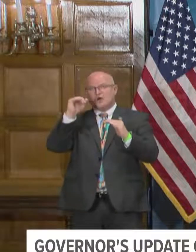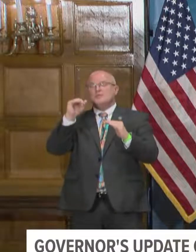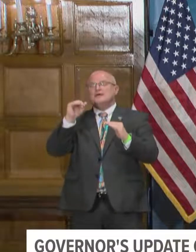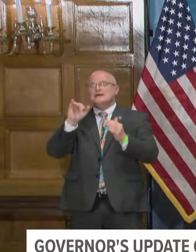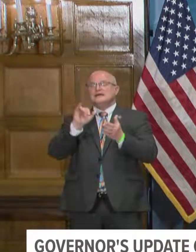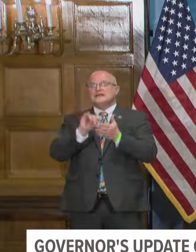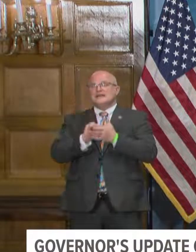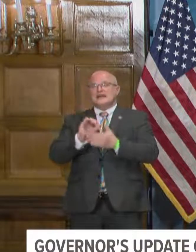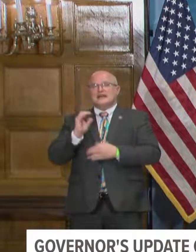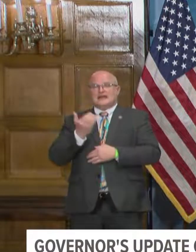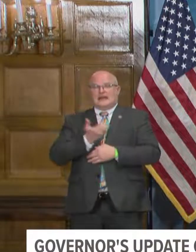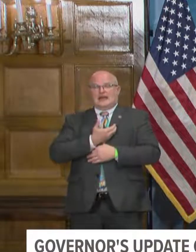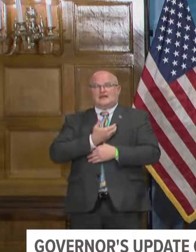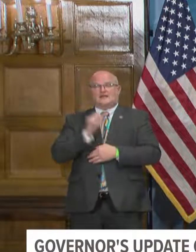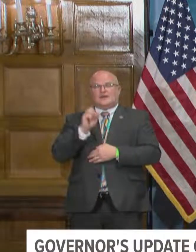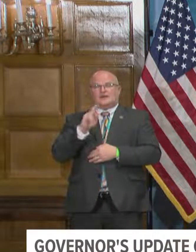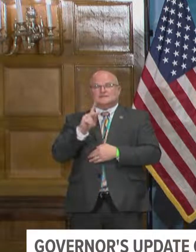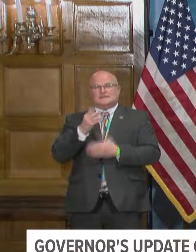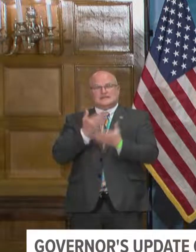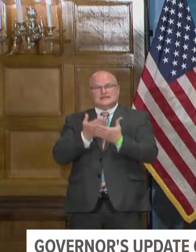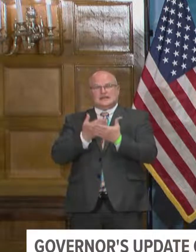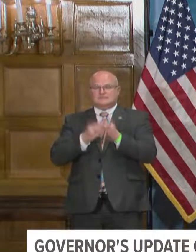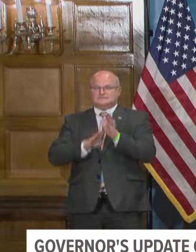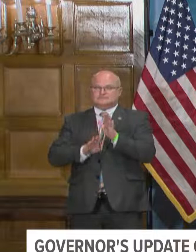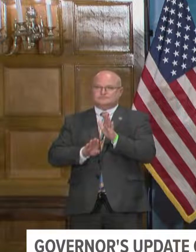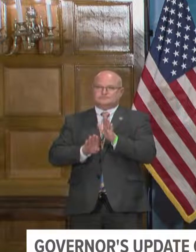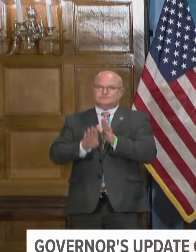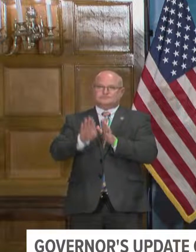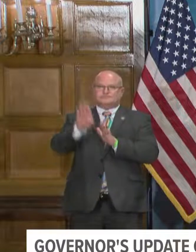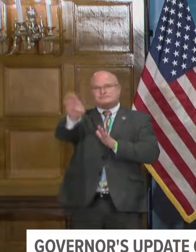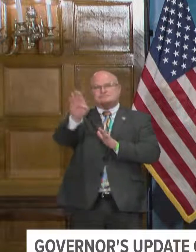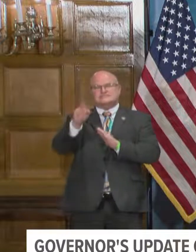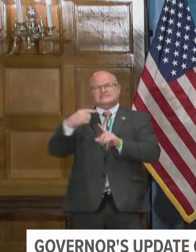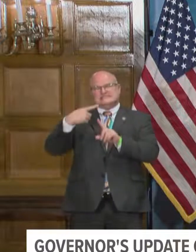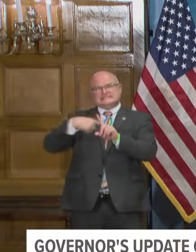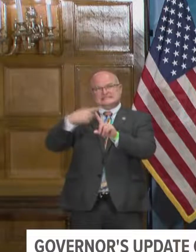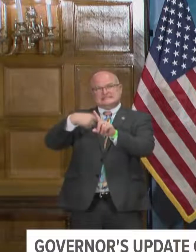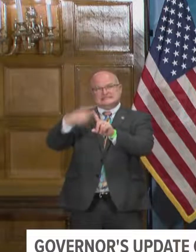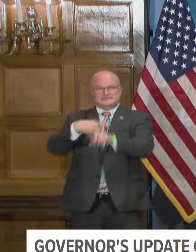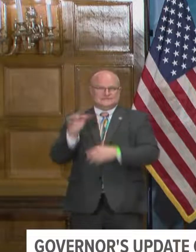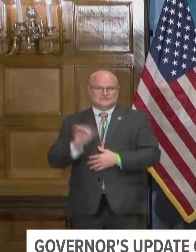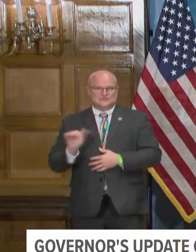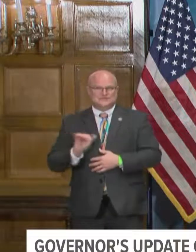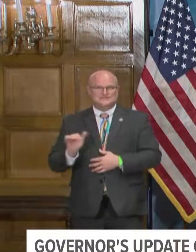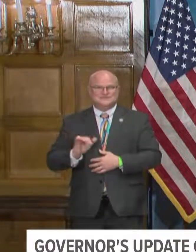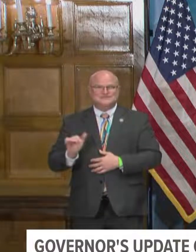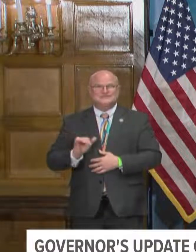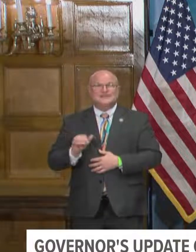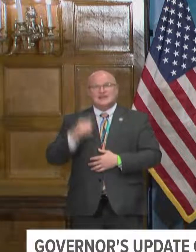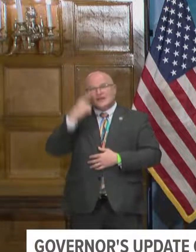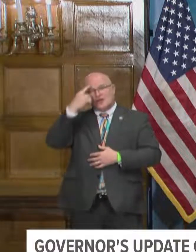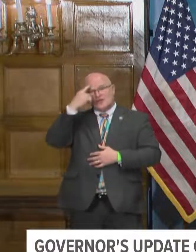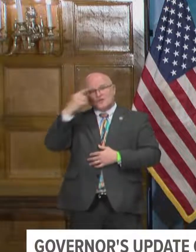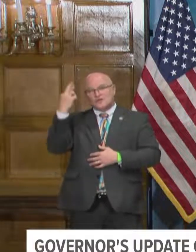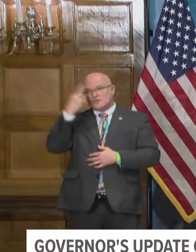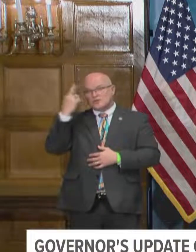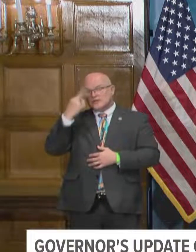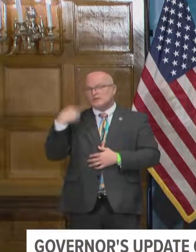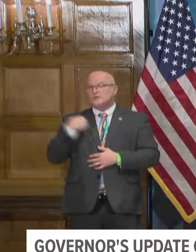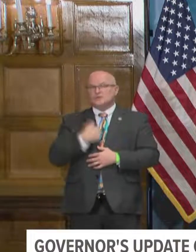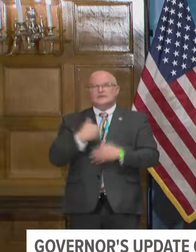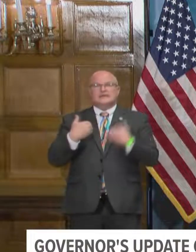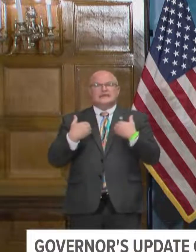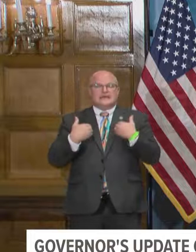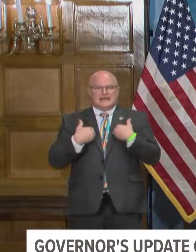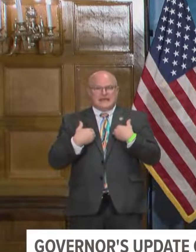our economy will continue to be robust in the coming months as well. And for the reason that we have